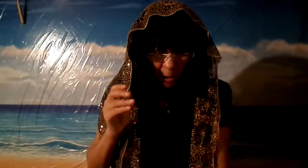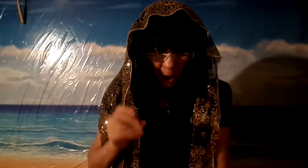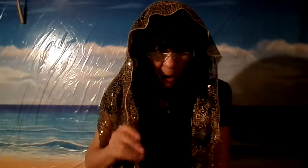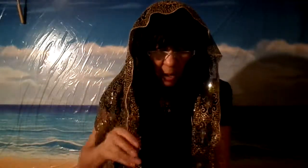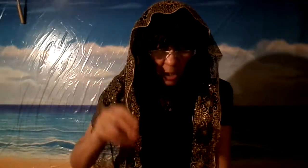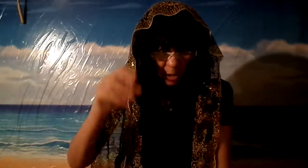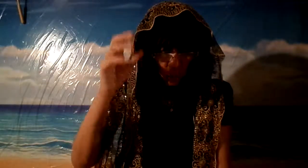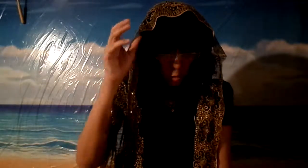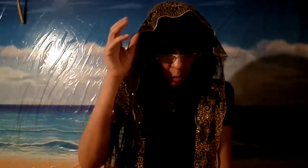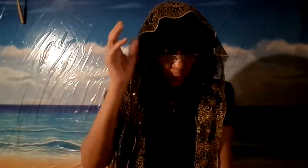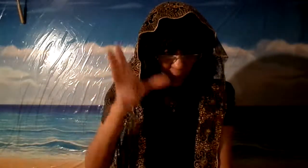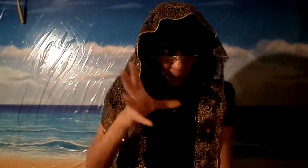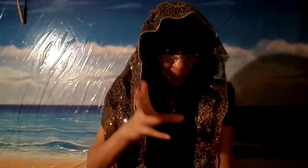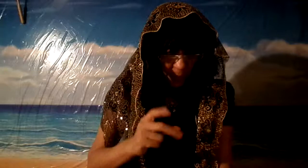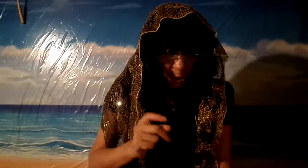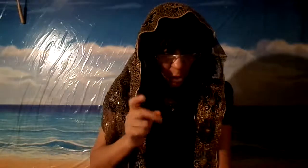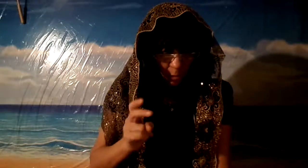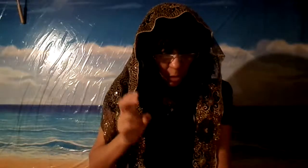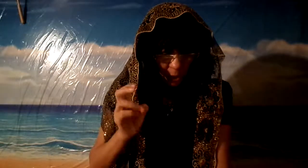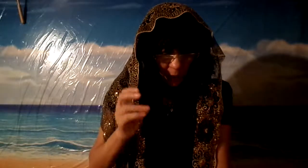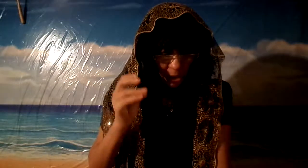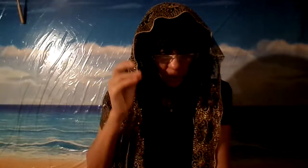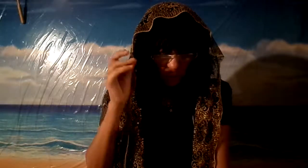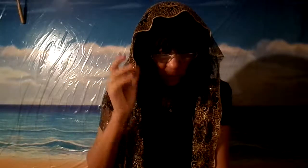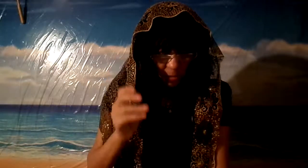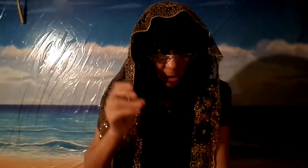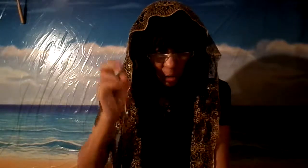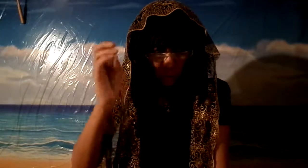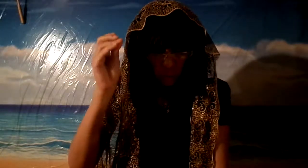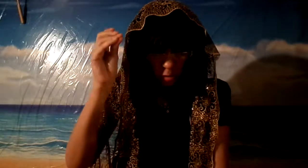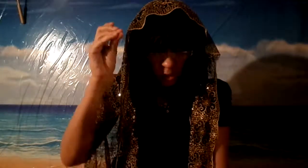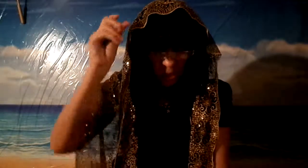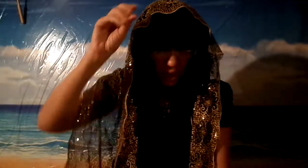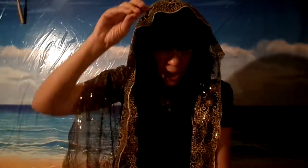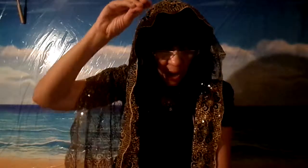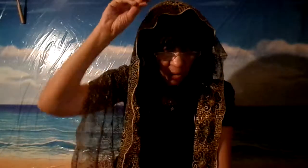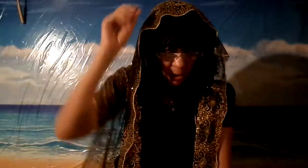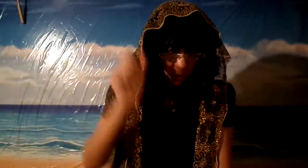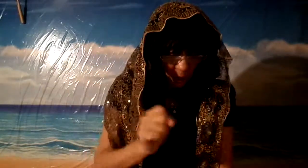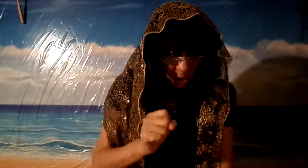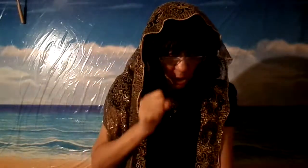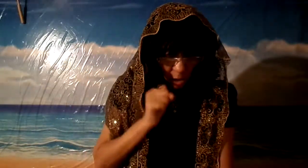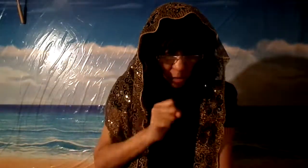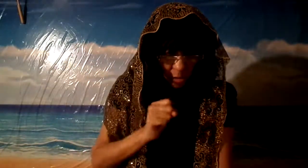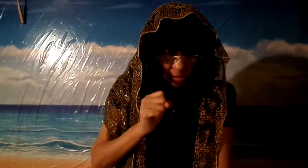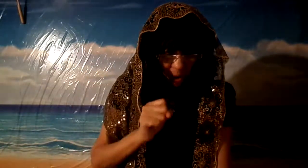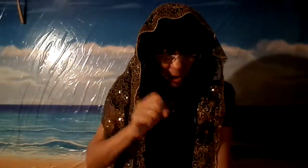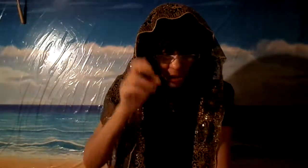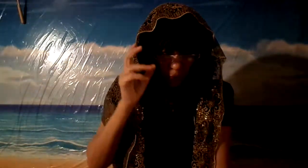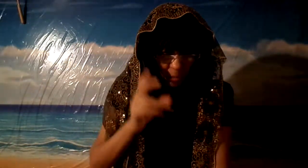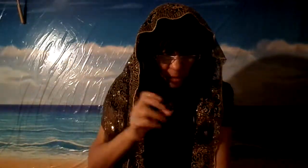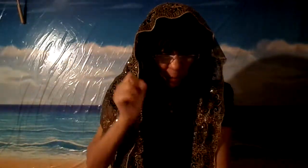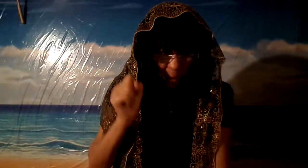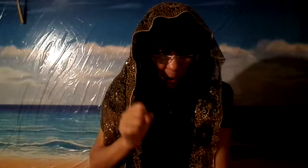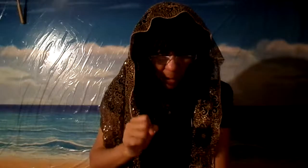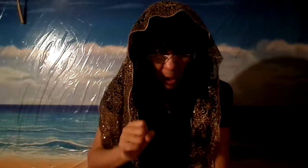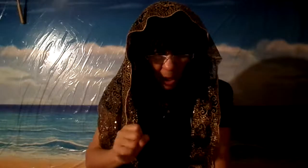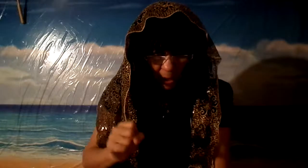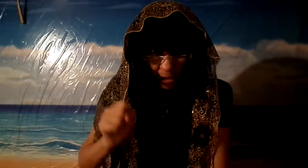are to get in. Tongue to get into confused or to did not recognize. Tongue to strike a spiritual power, a